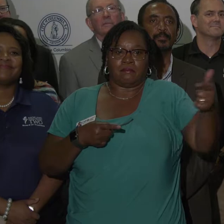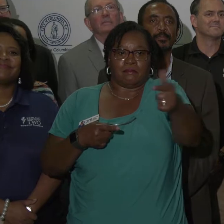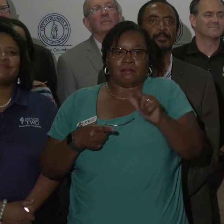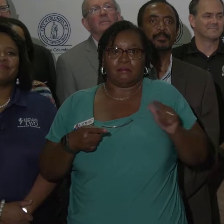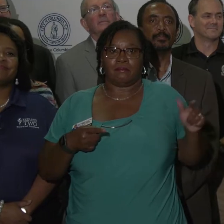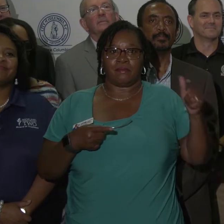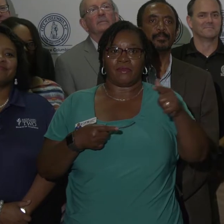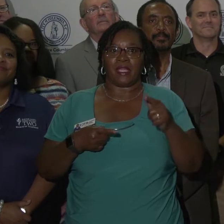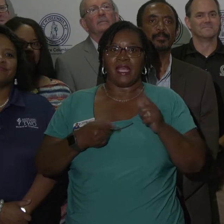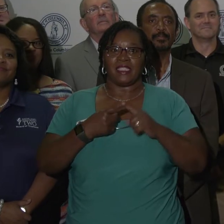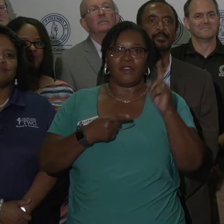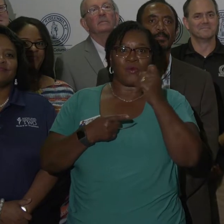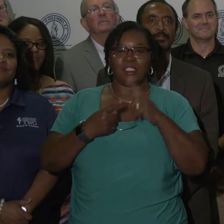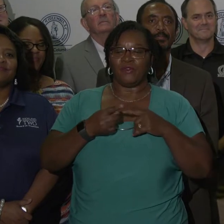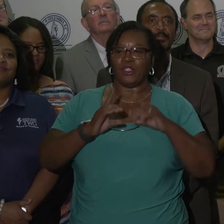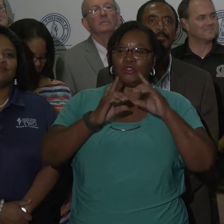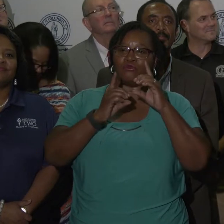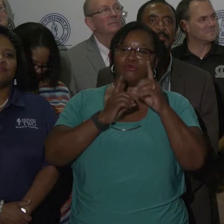else.